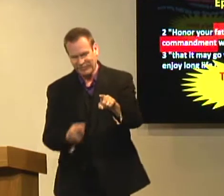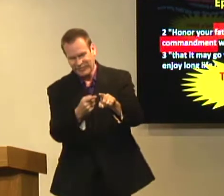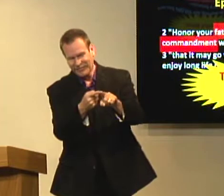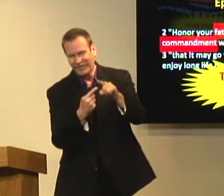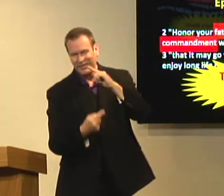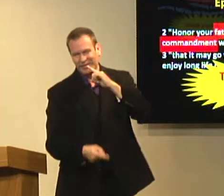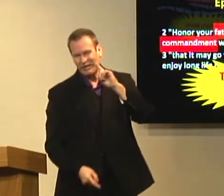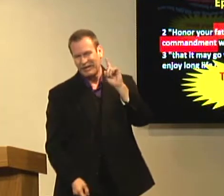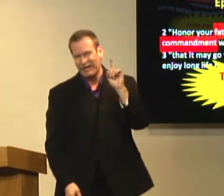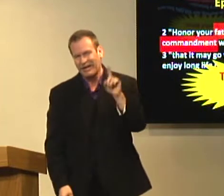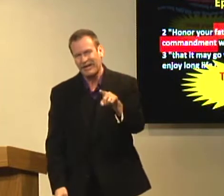command.